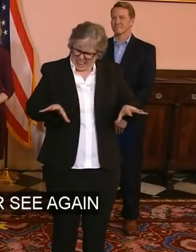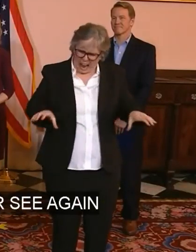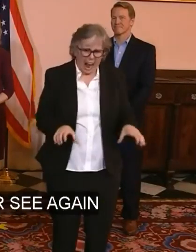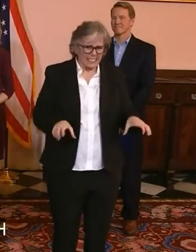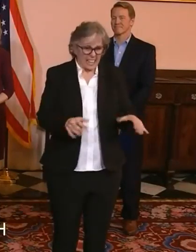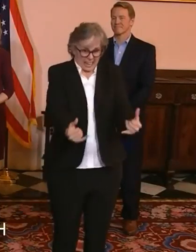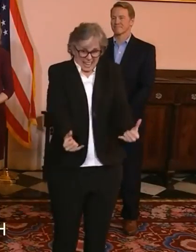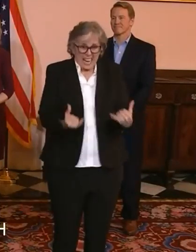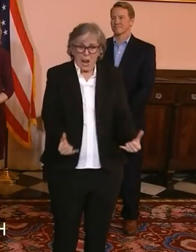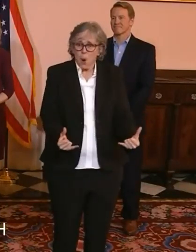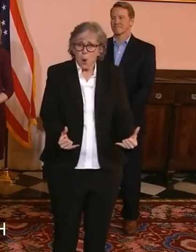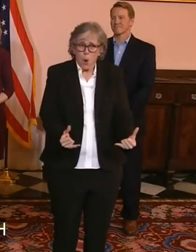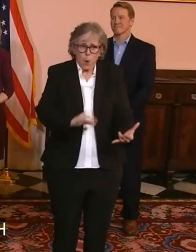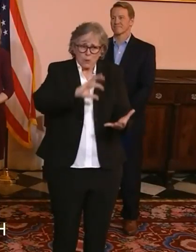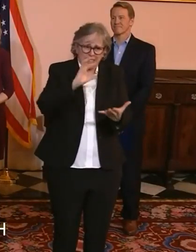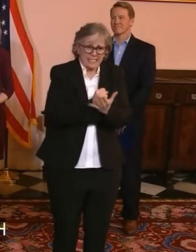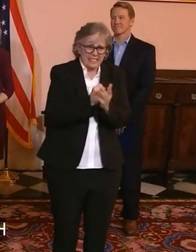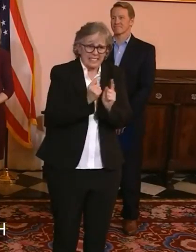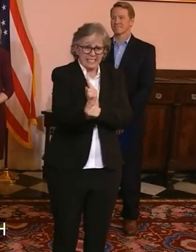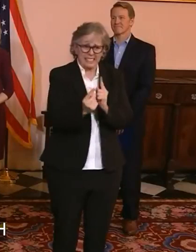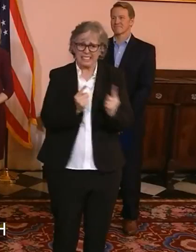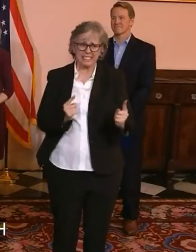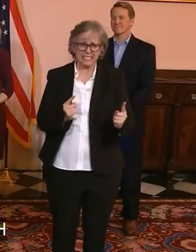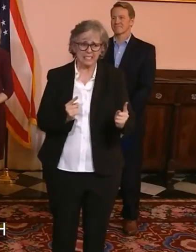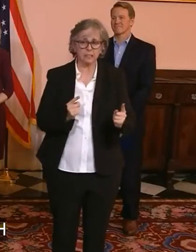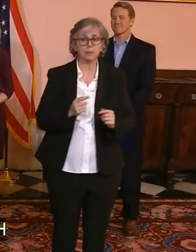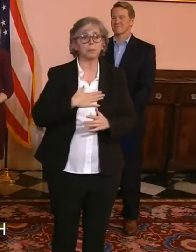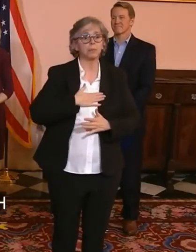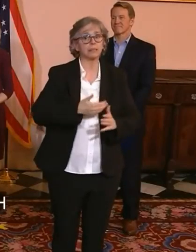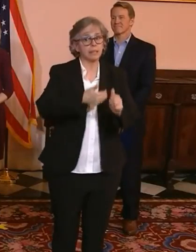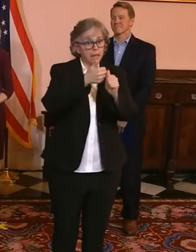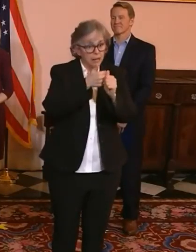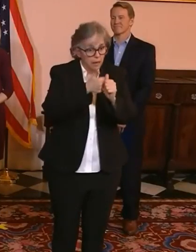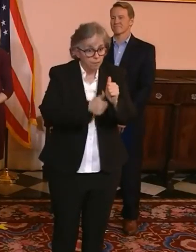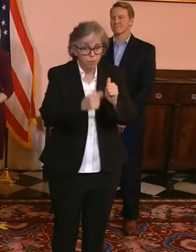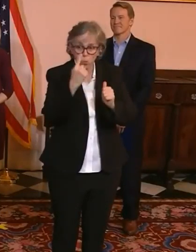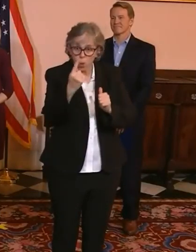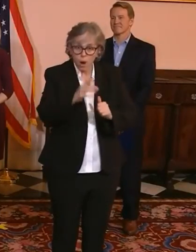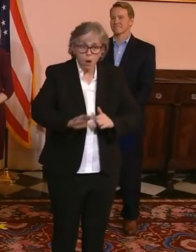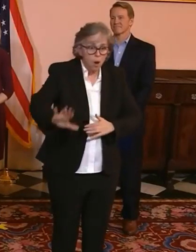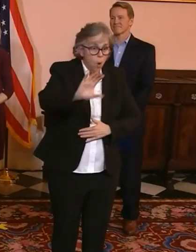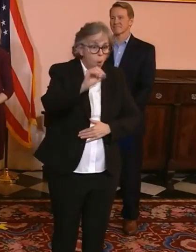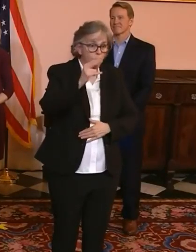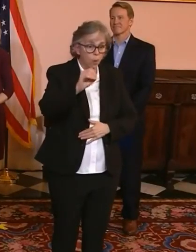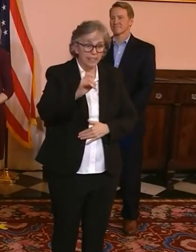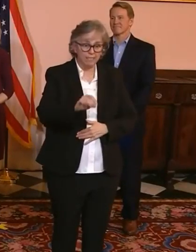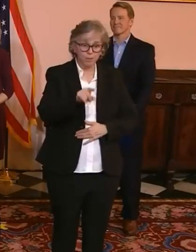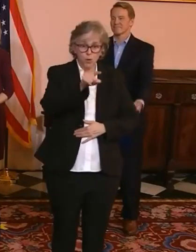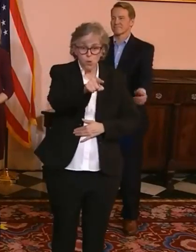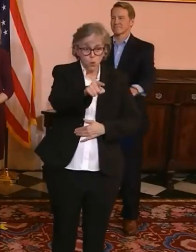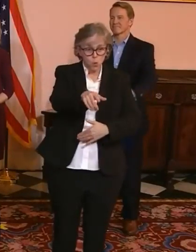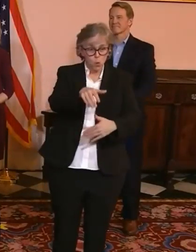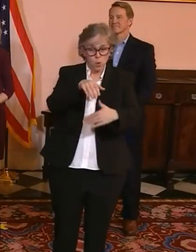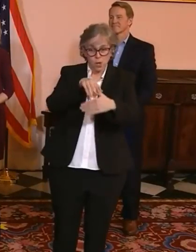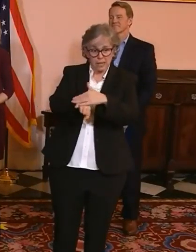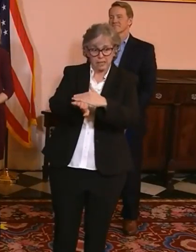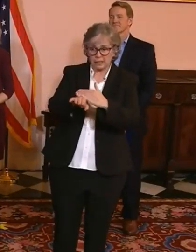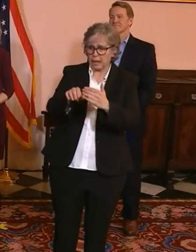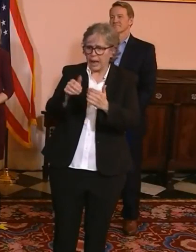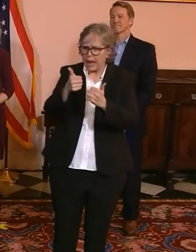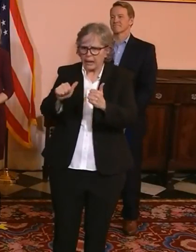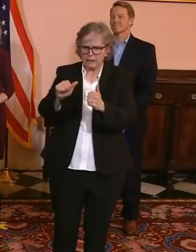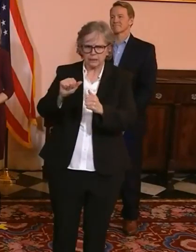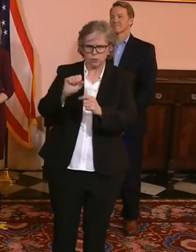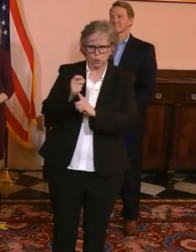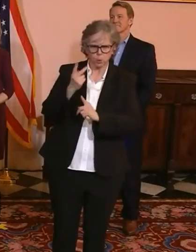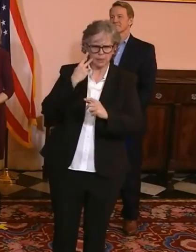Ohioan, when you're going into a situation where you have the potential to